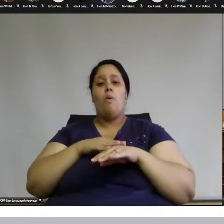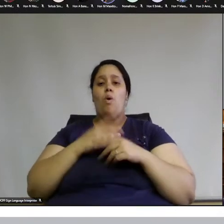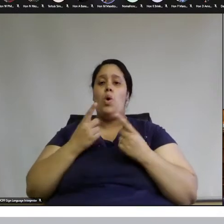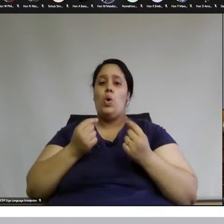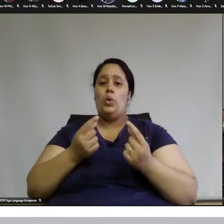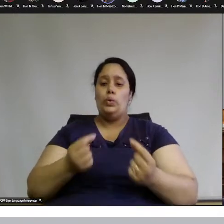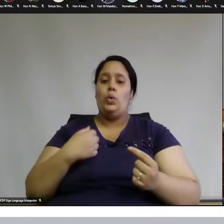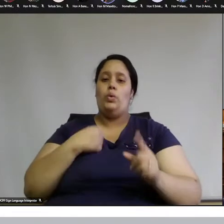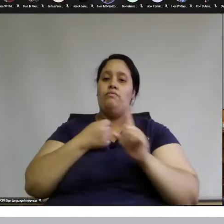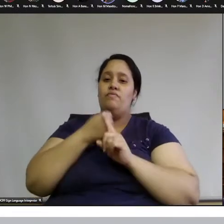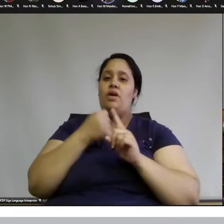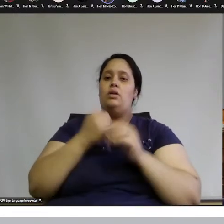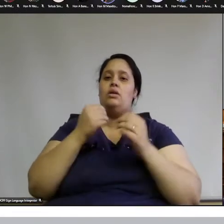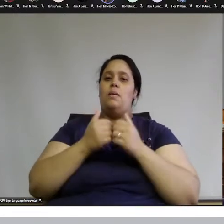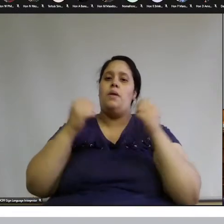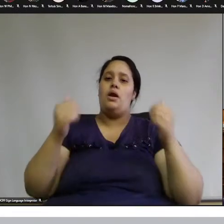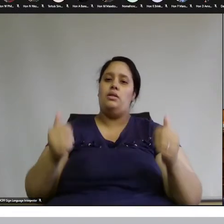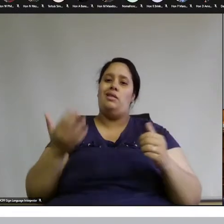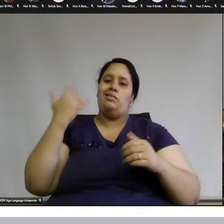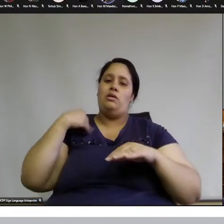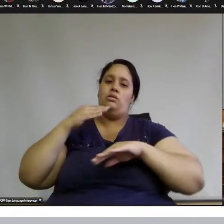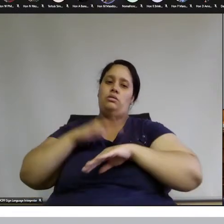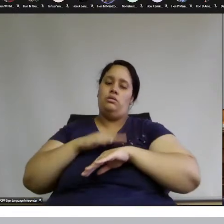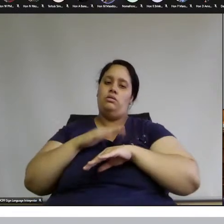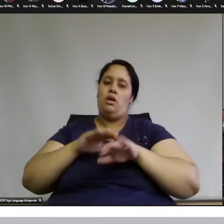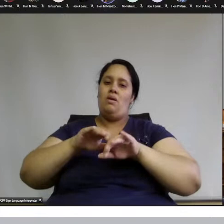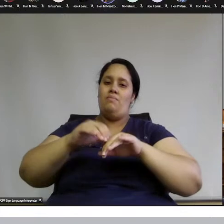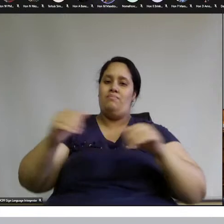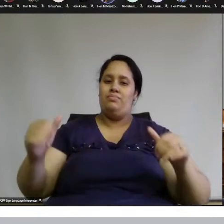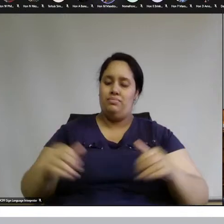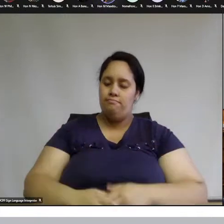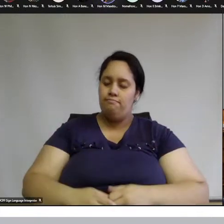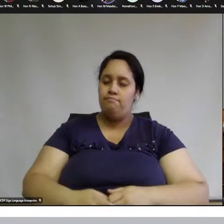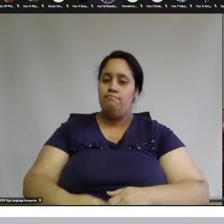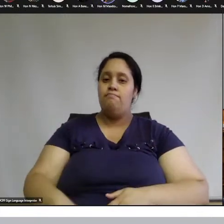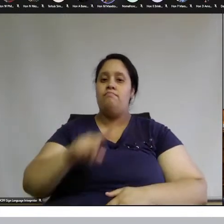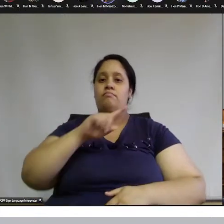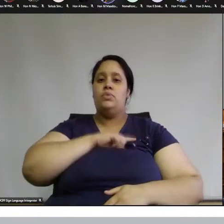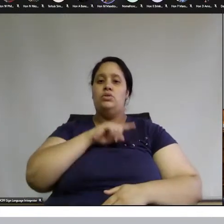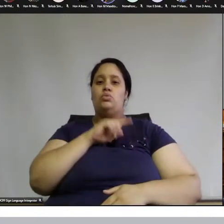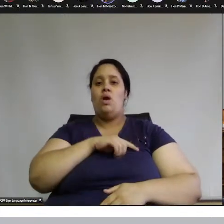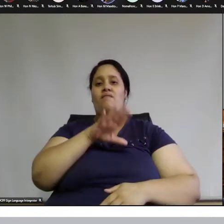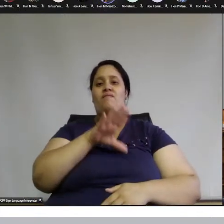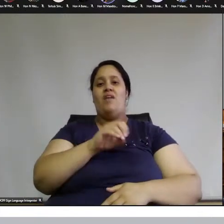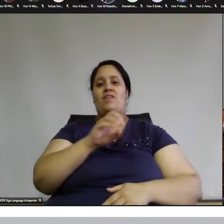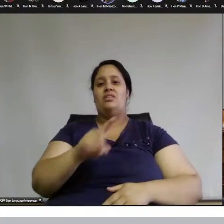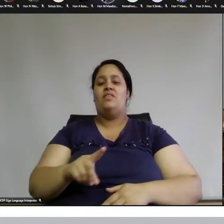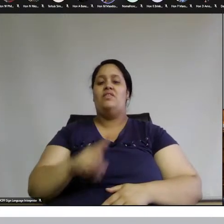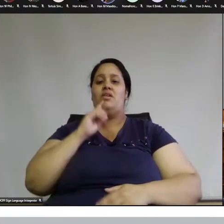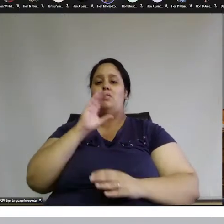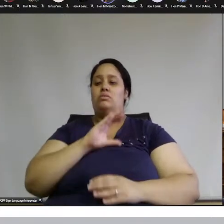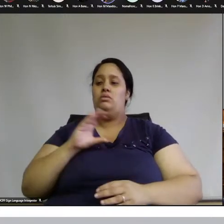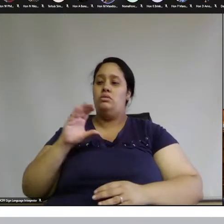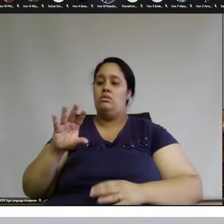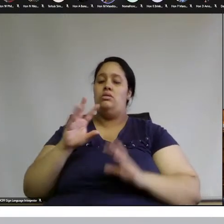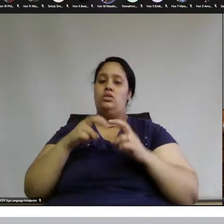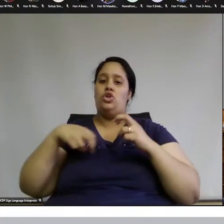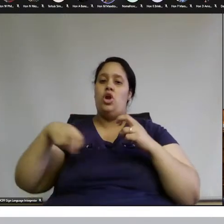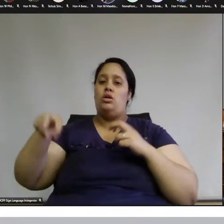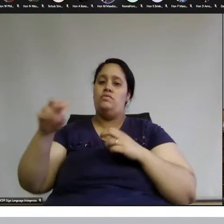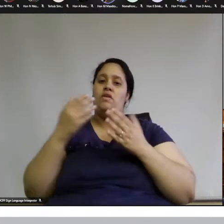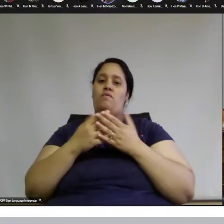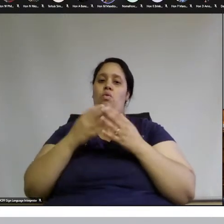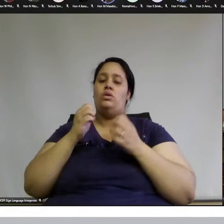combat apartheid special planning. That's why 500,000 will be transferred to the Department of Environmental